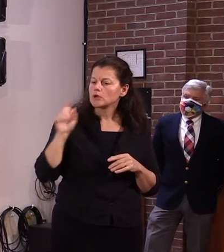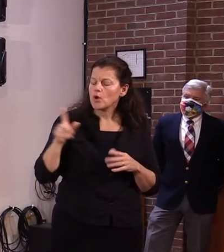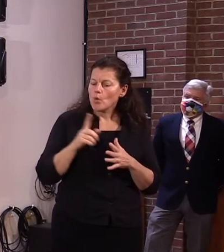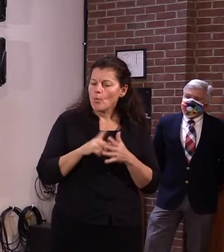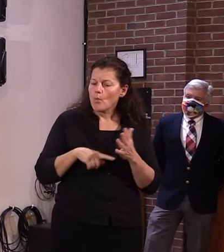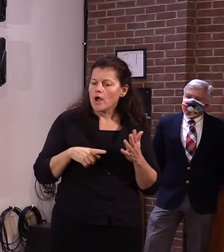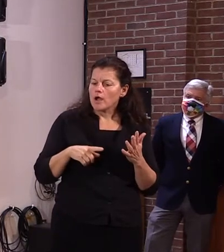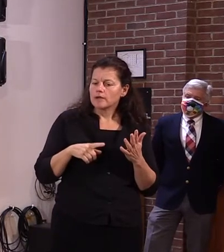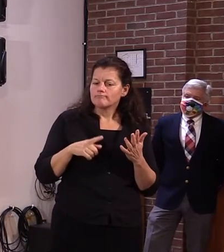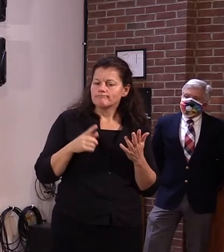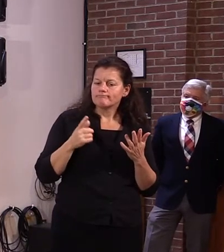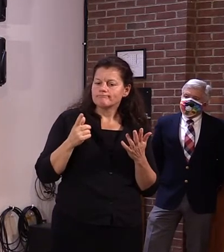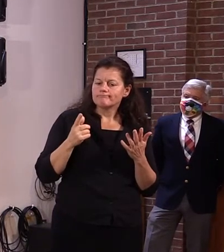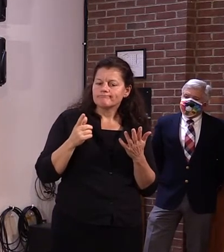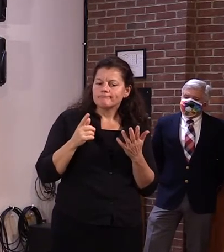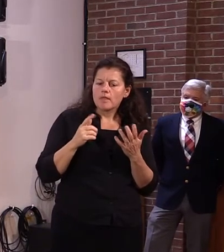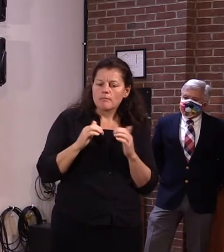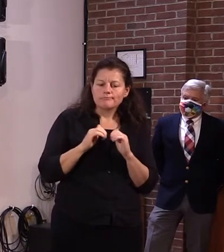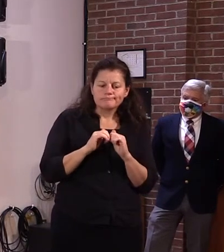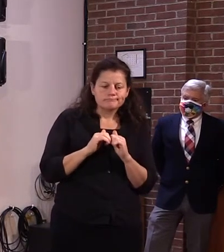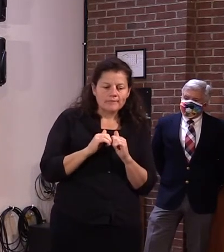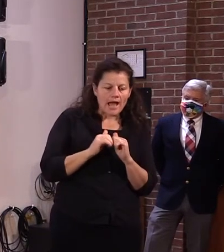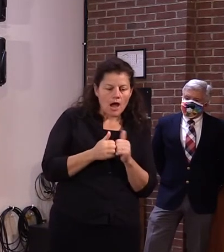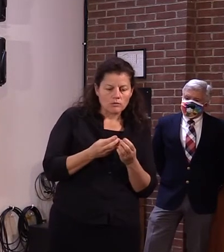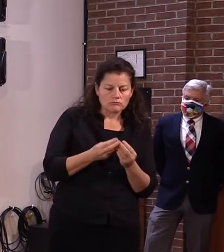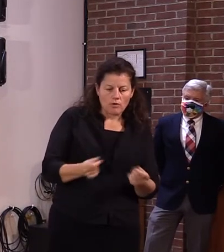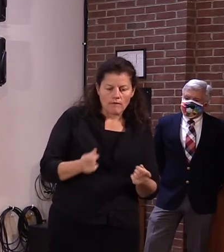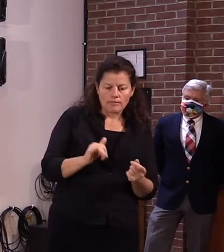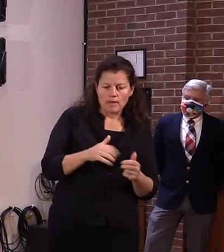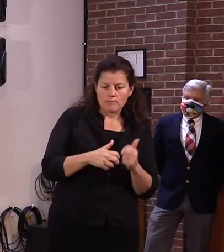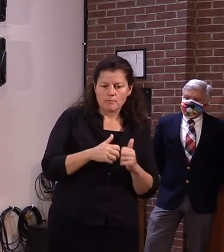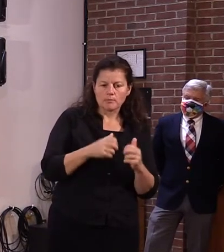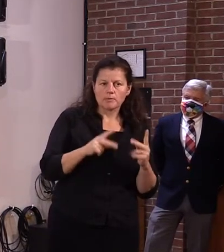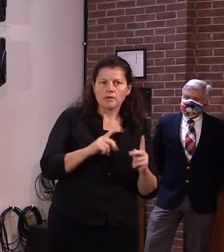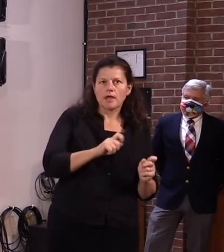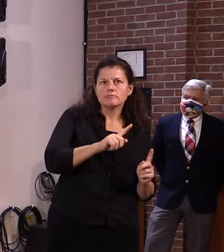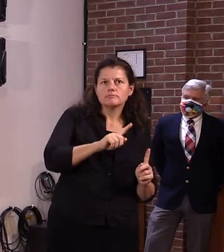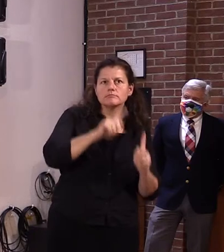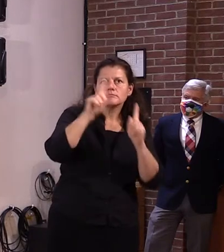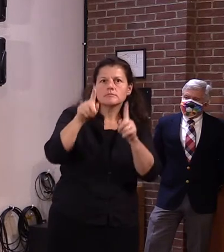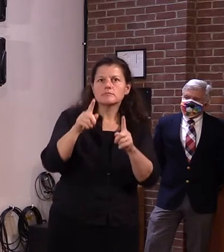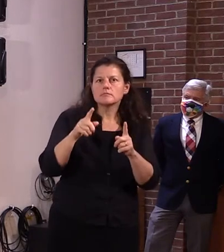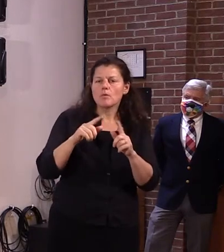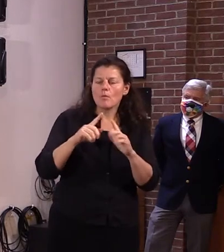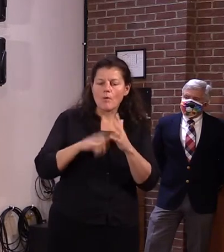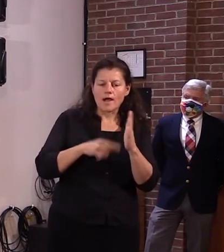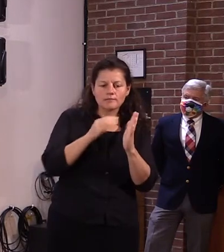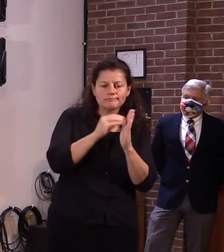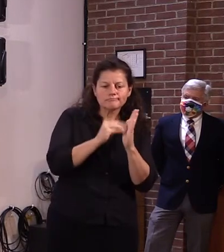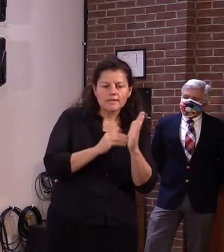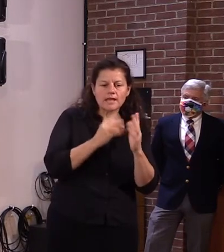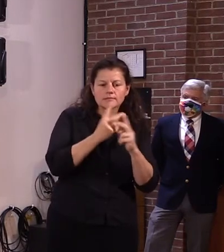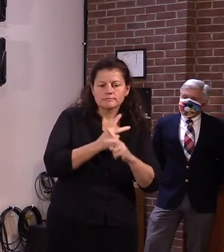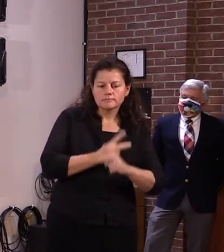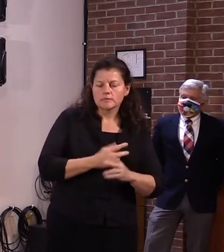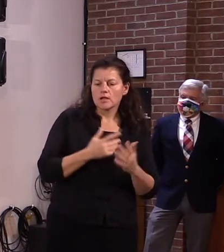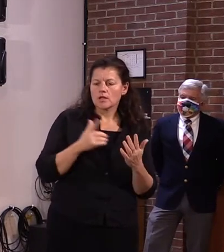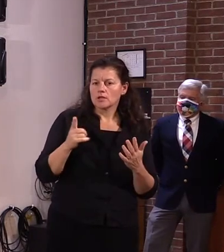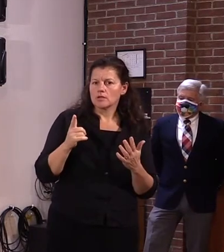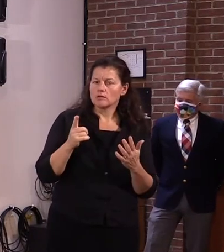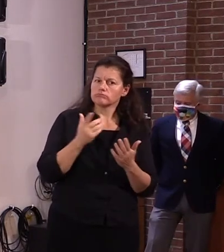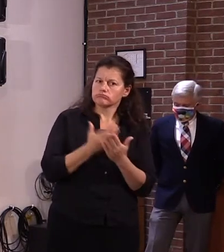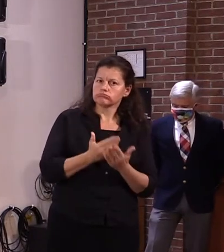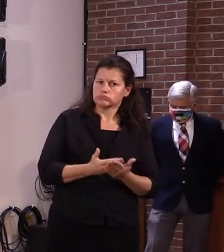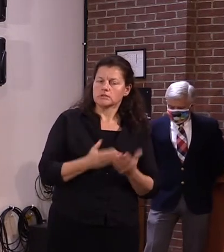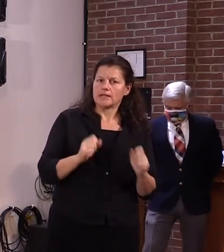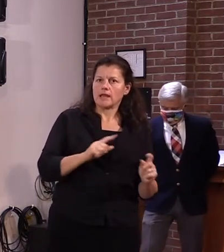for that will allow at least some limited amount of border crossing for families? Yeah, I just want... Is there anything